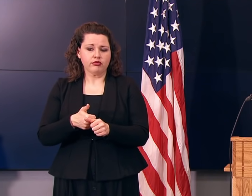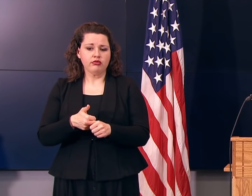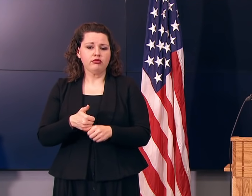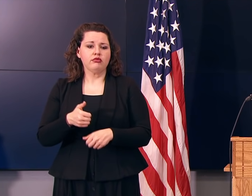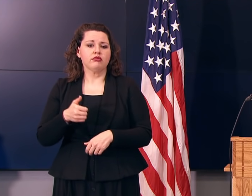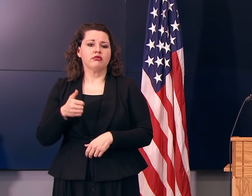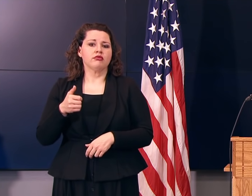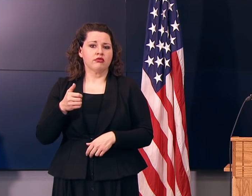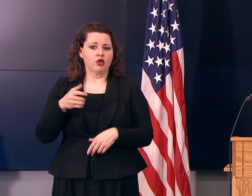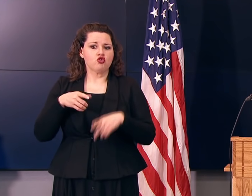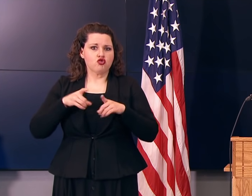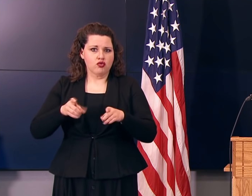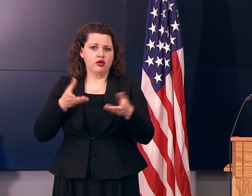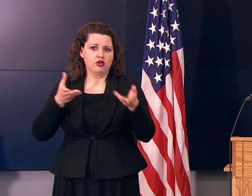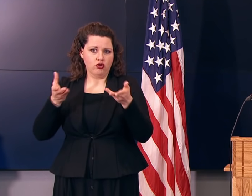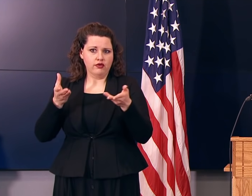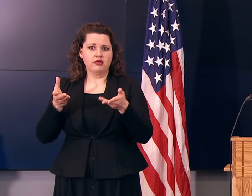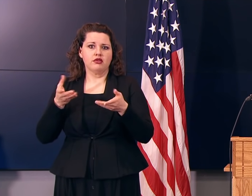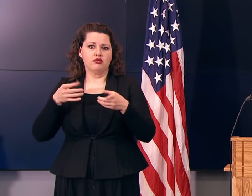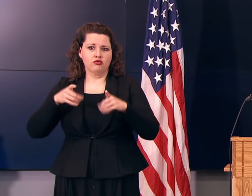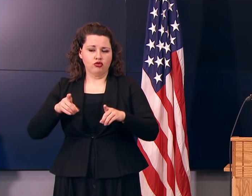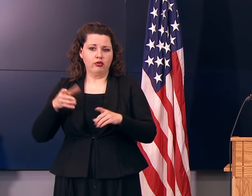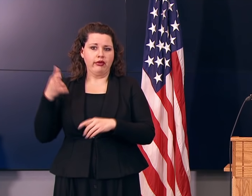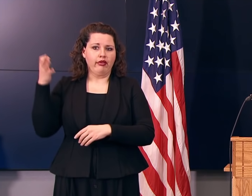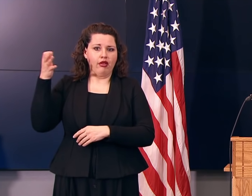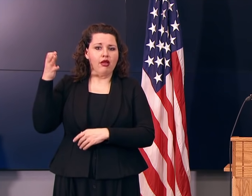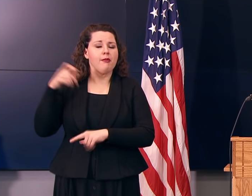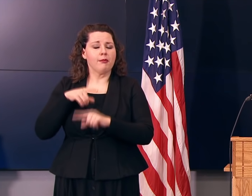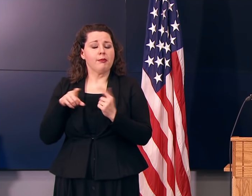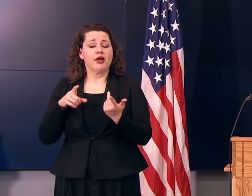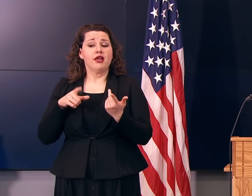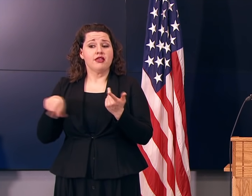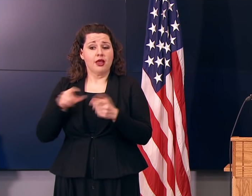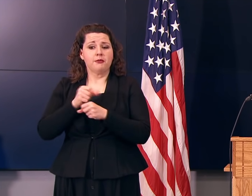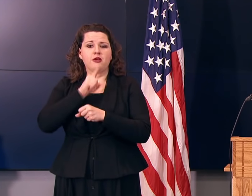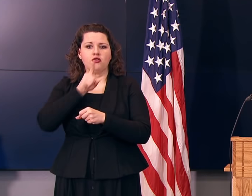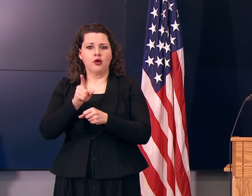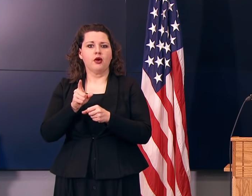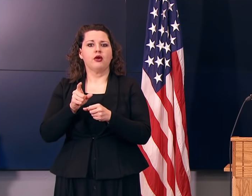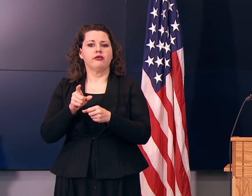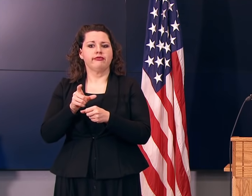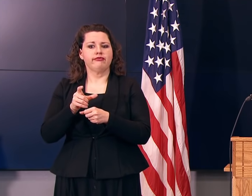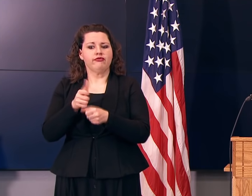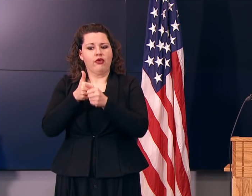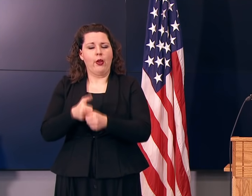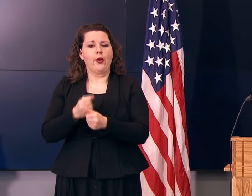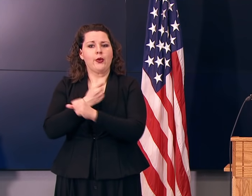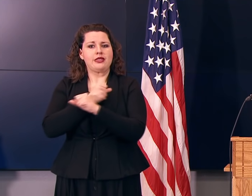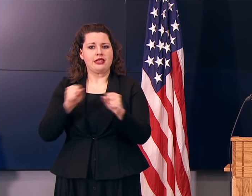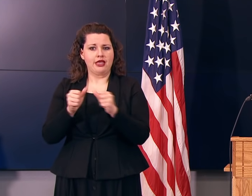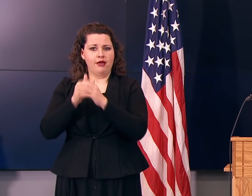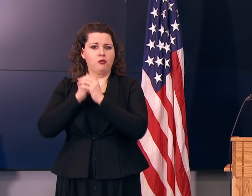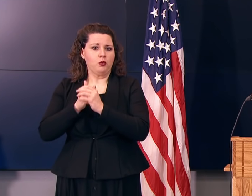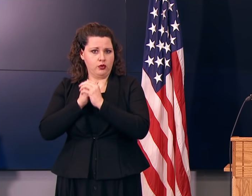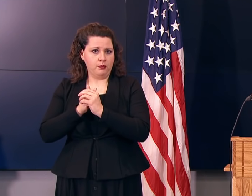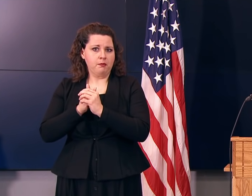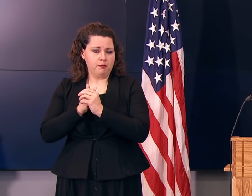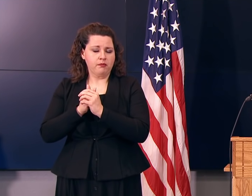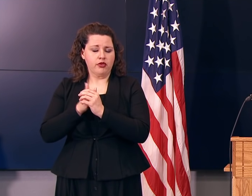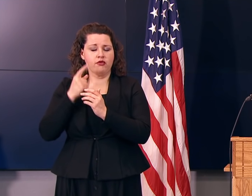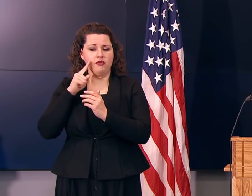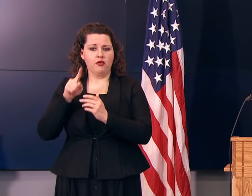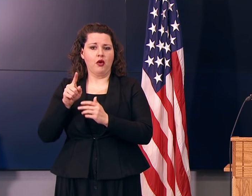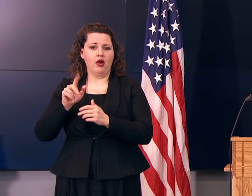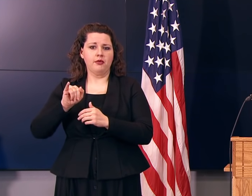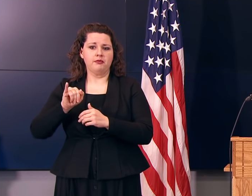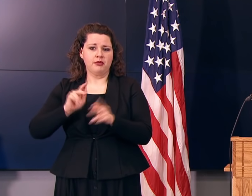through the services, but they'll make sure that they're practicing safe worship in the services for Iowans across the state. And